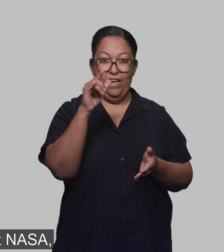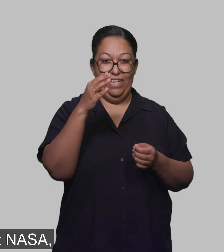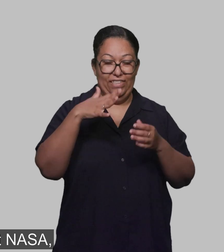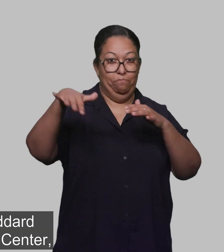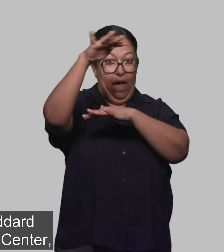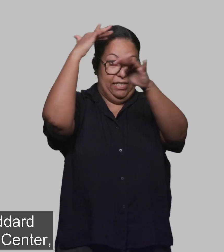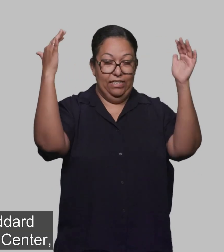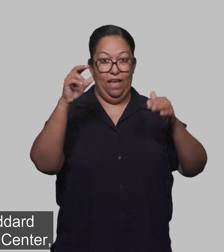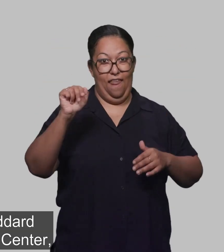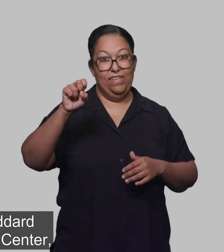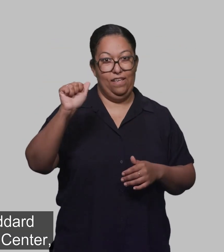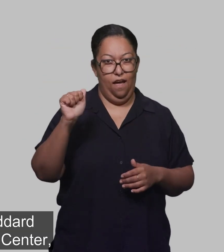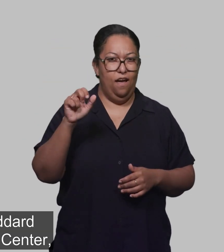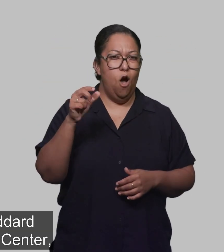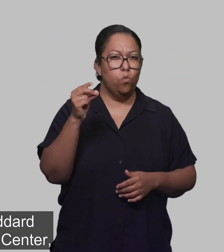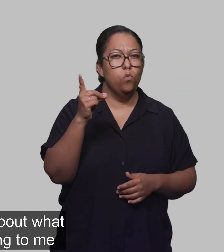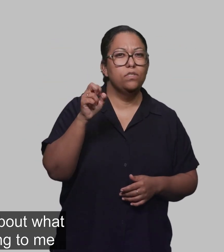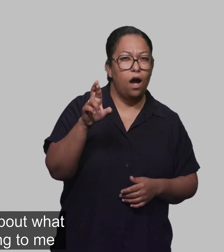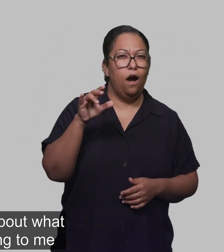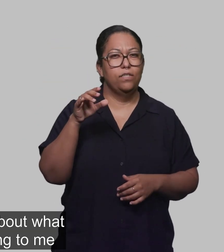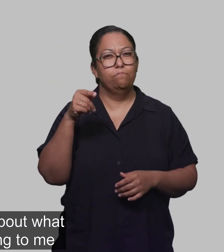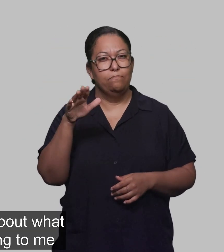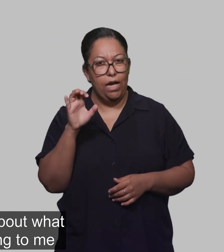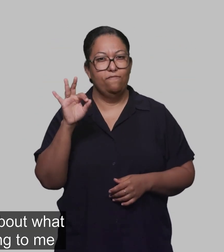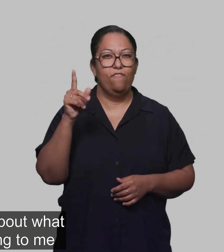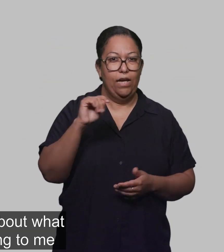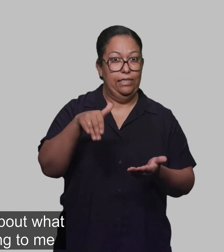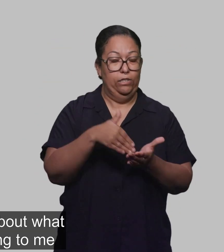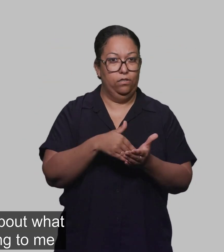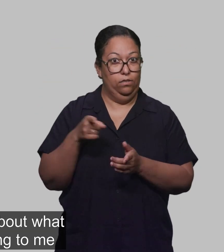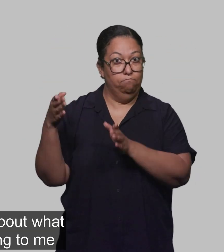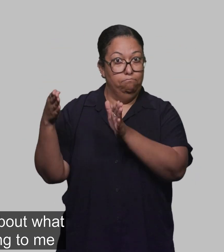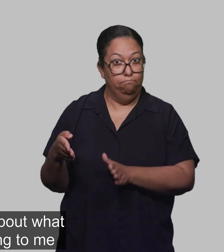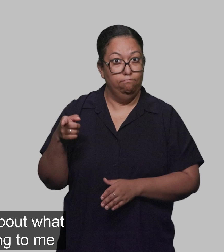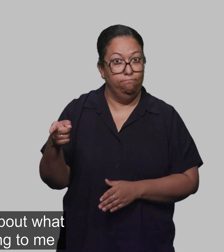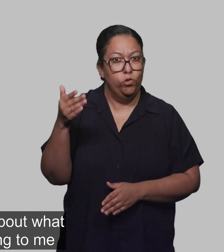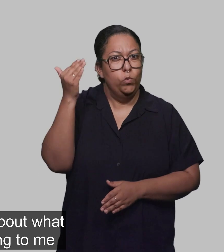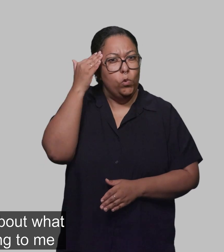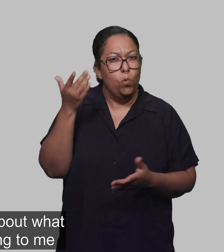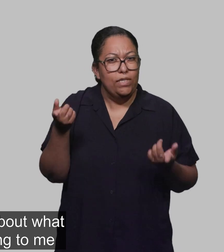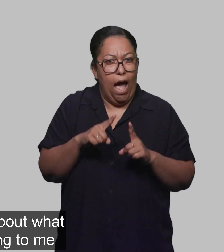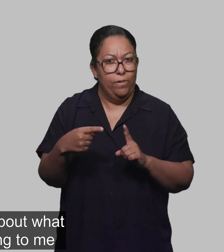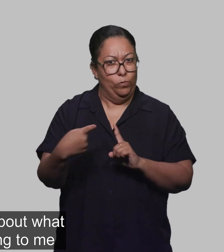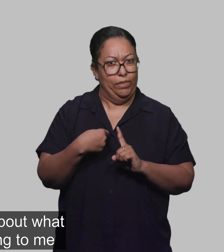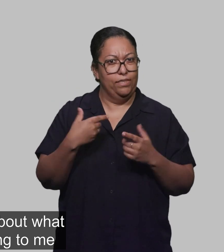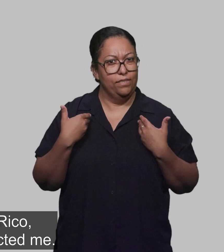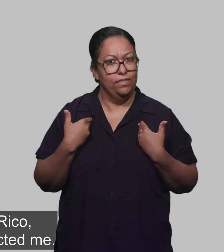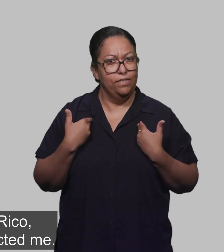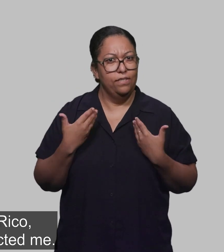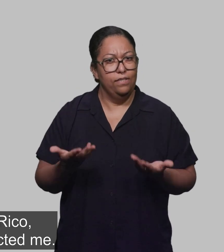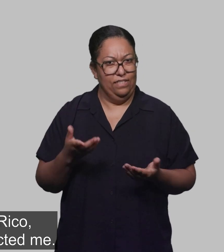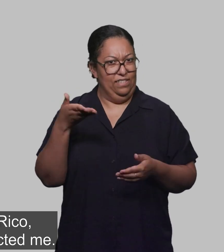at NASA Goddard Space Flight Center, he just knew about what was happening to me in